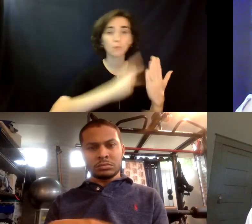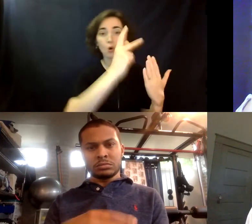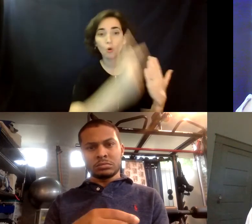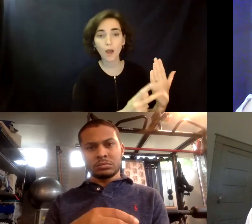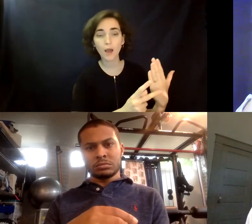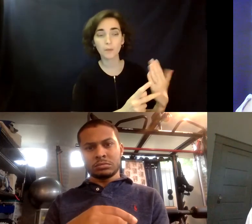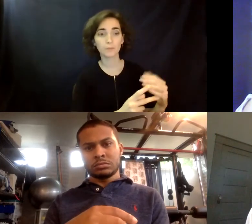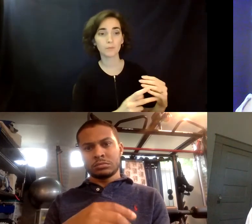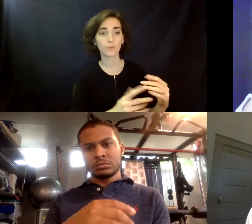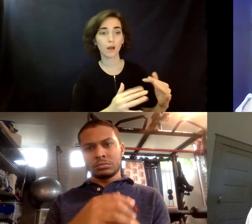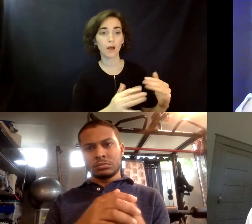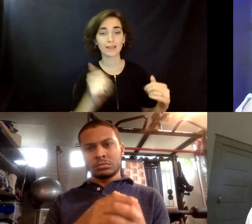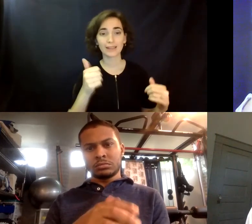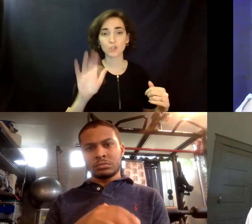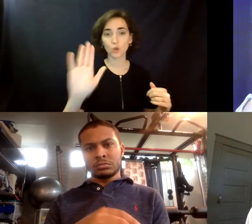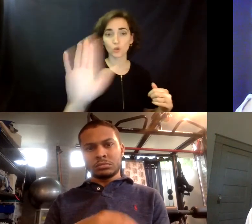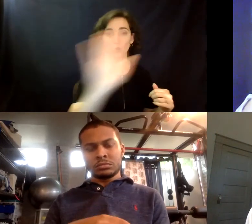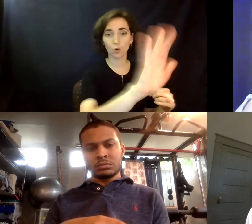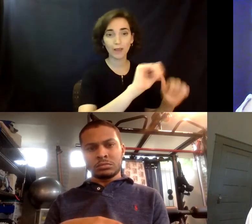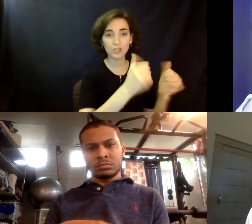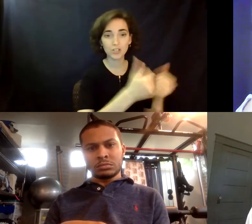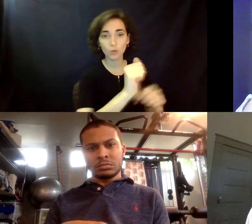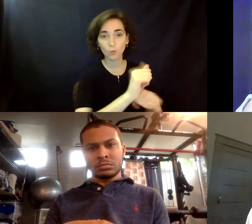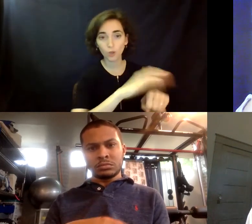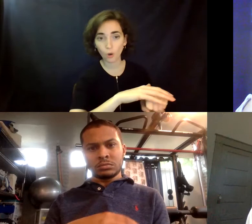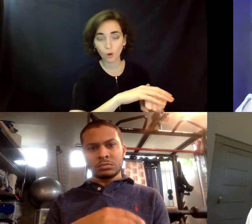respective agencies are working on